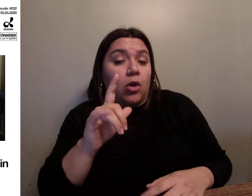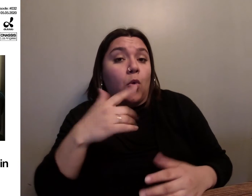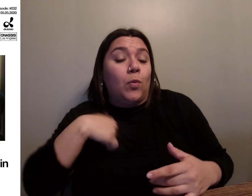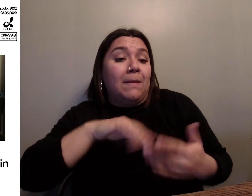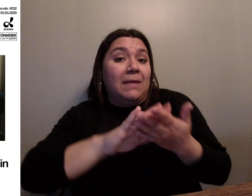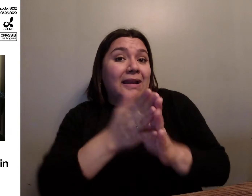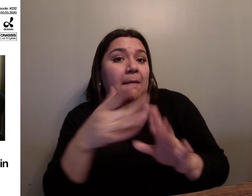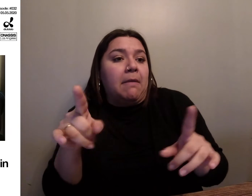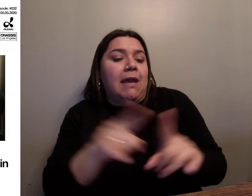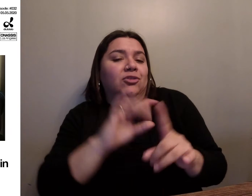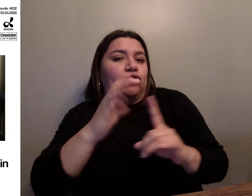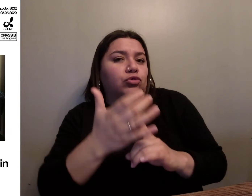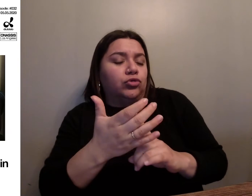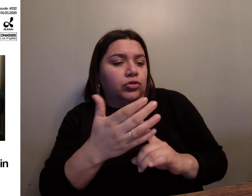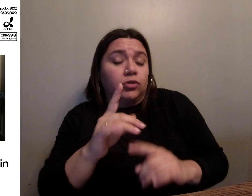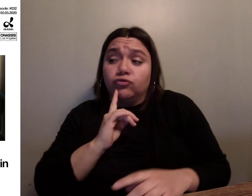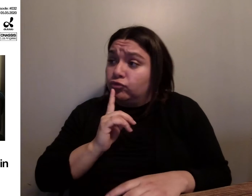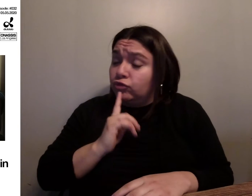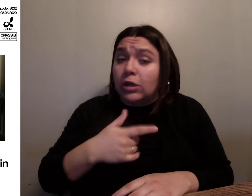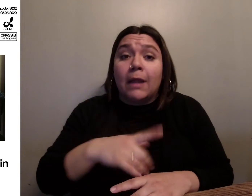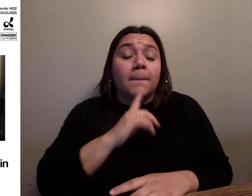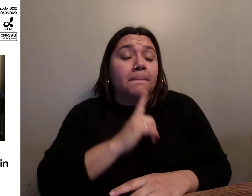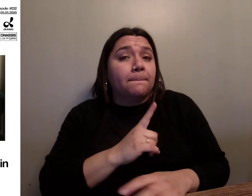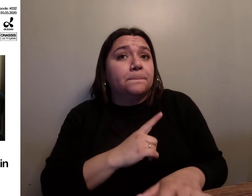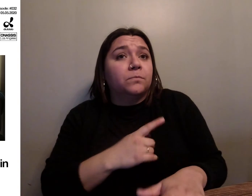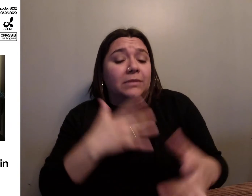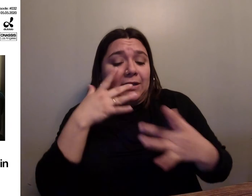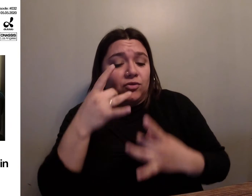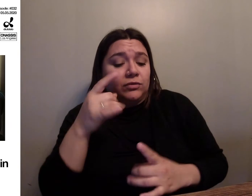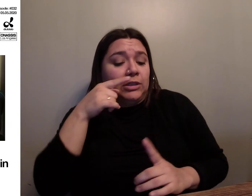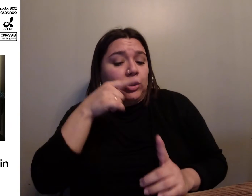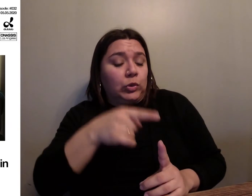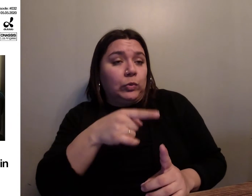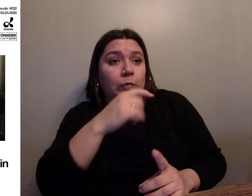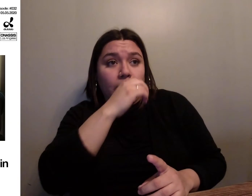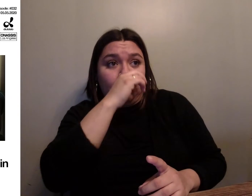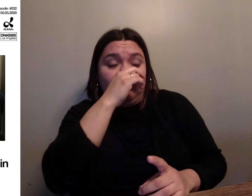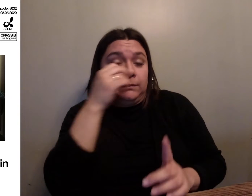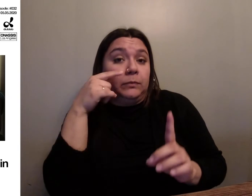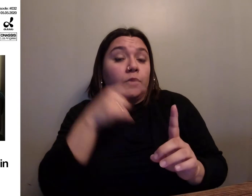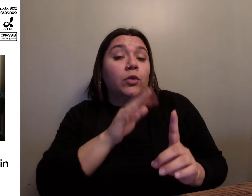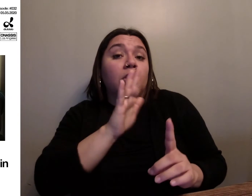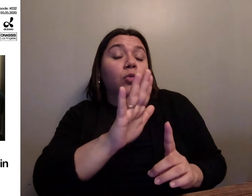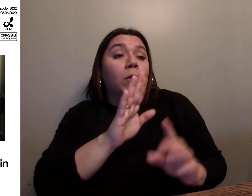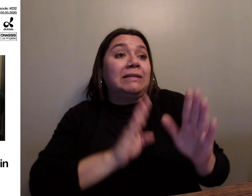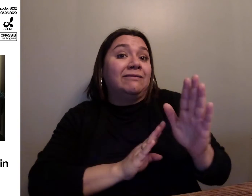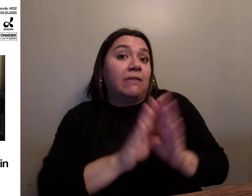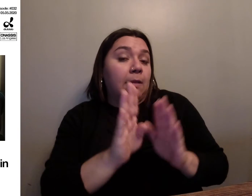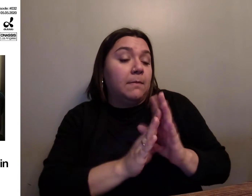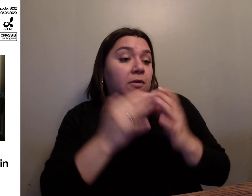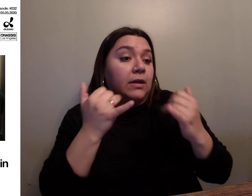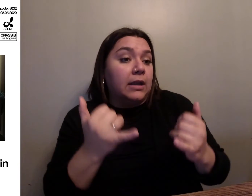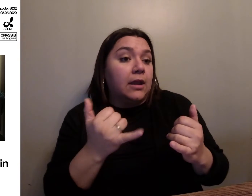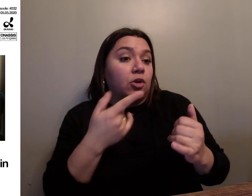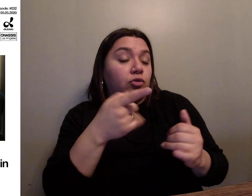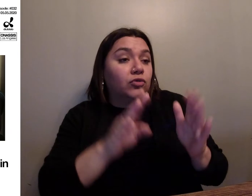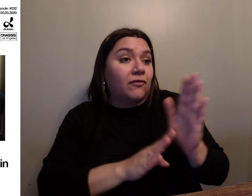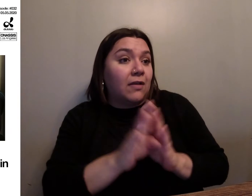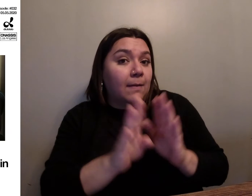this perhaps also in the context of this pandemic. Well,